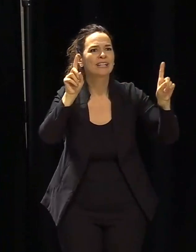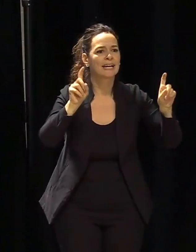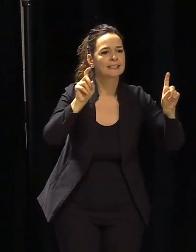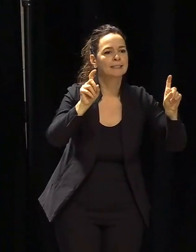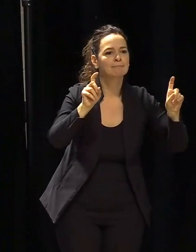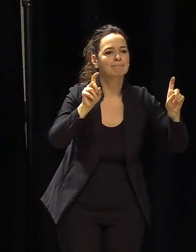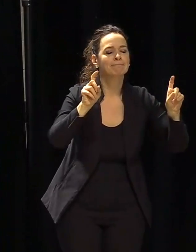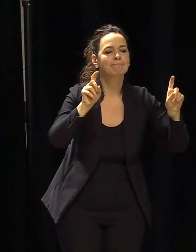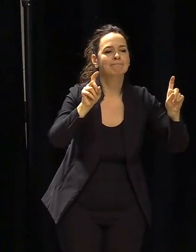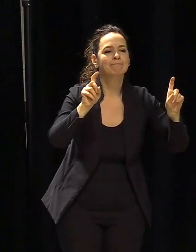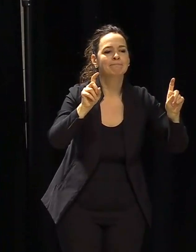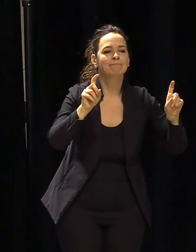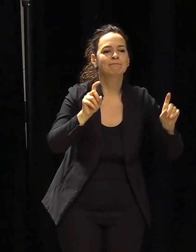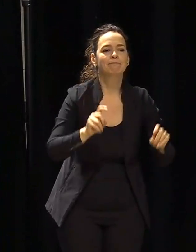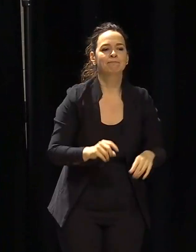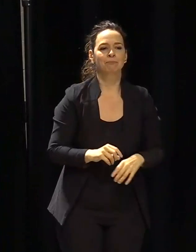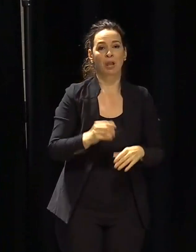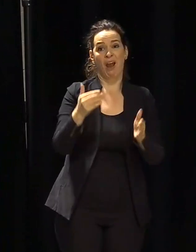covid19.ongov.net.